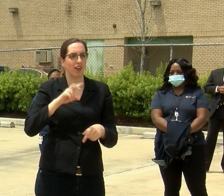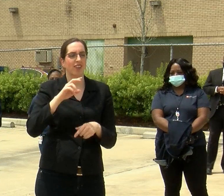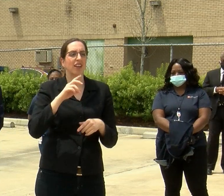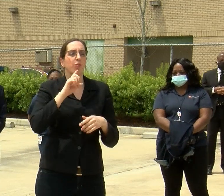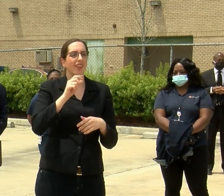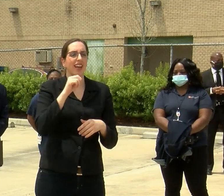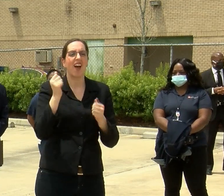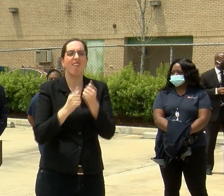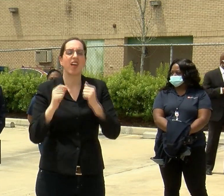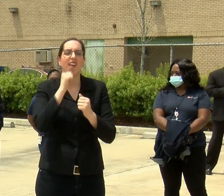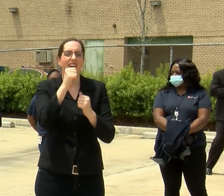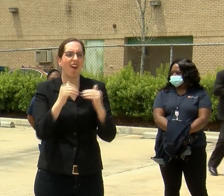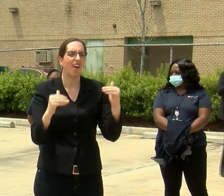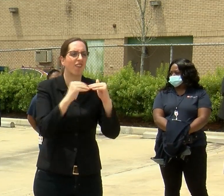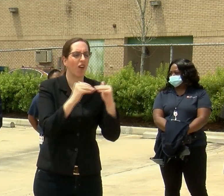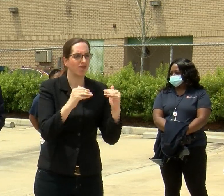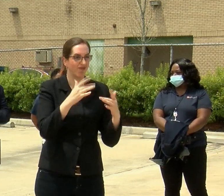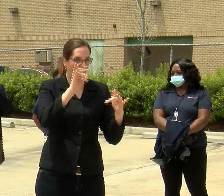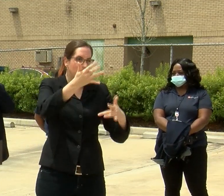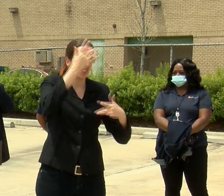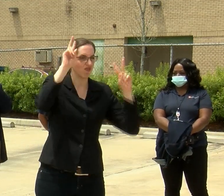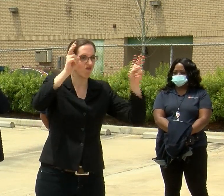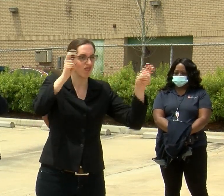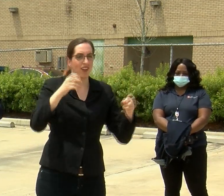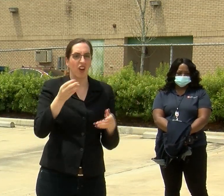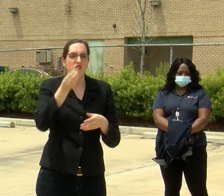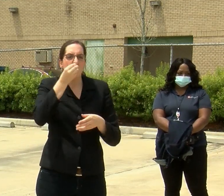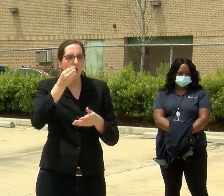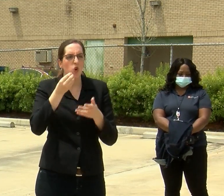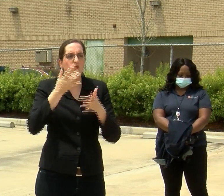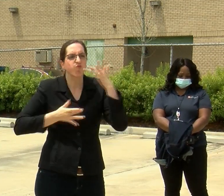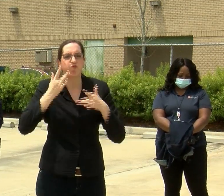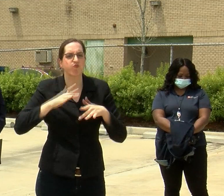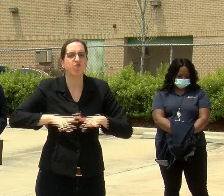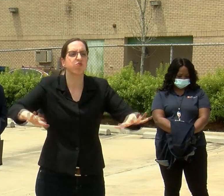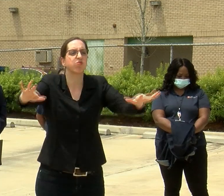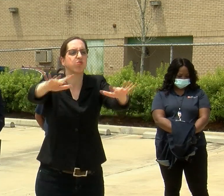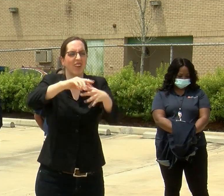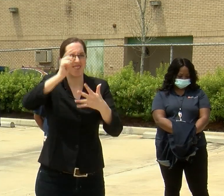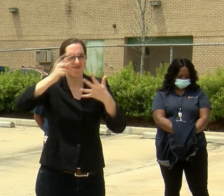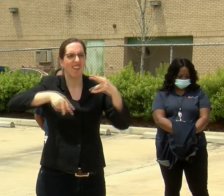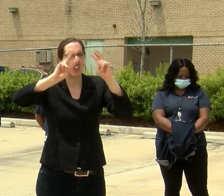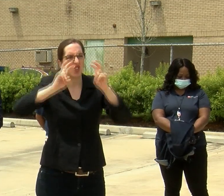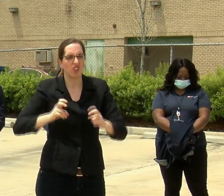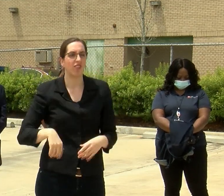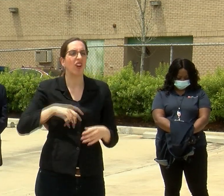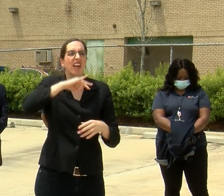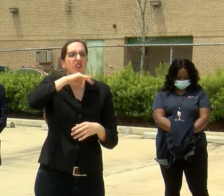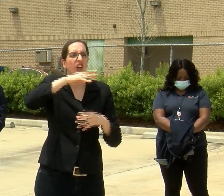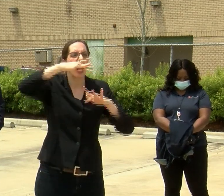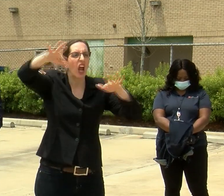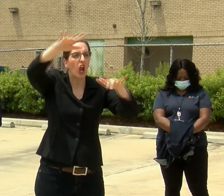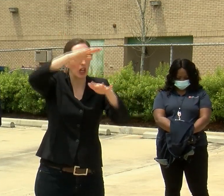inequality, the virus of lack of health care, the virus of food deserts, and all of those issues, dirty air